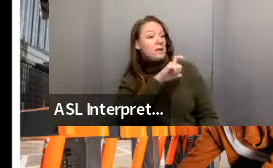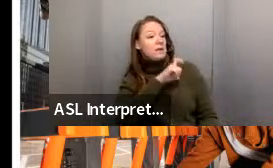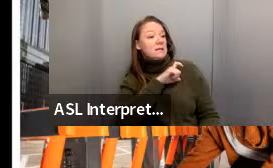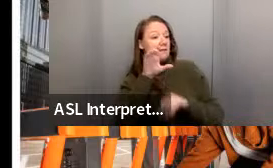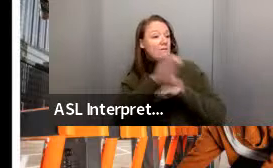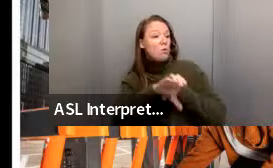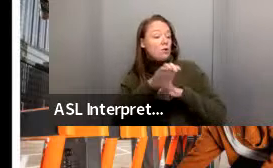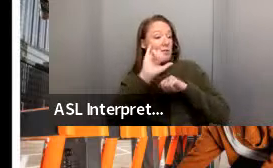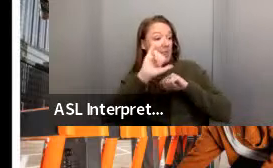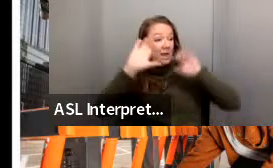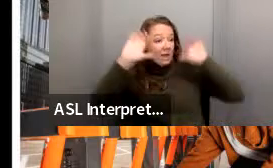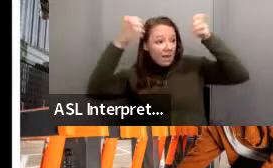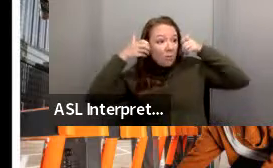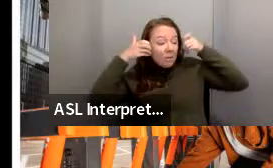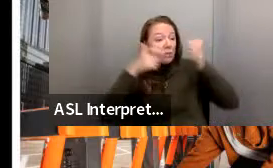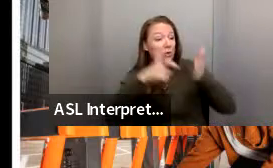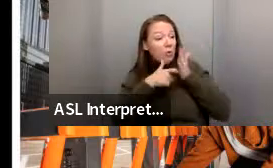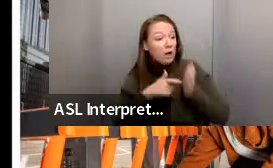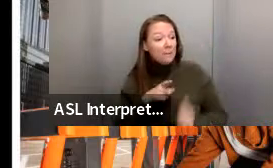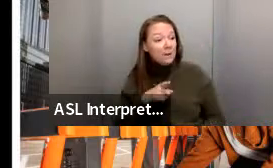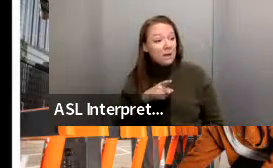requirement?